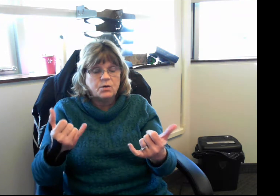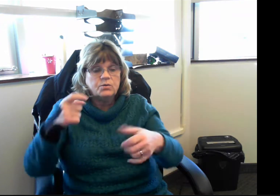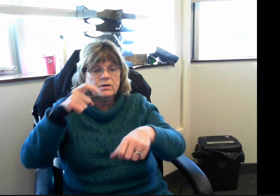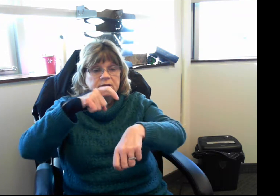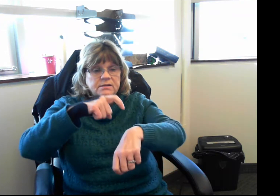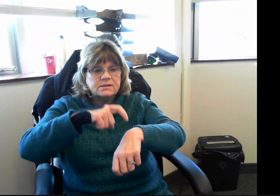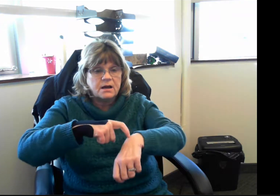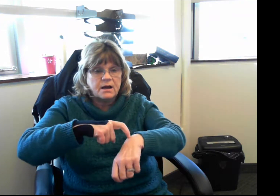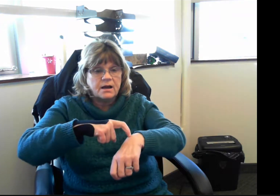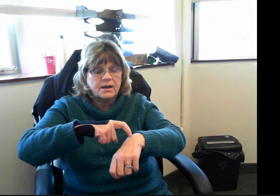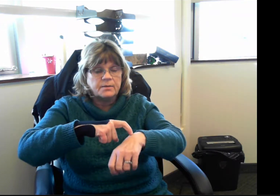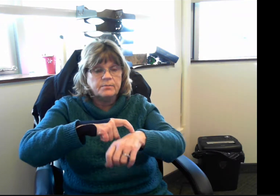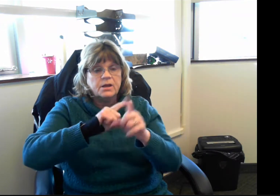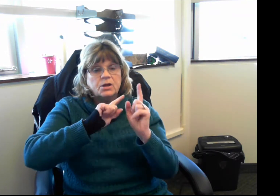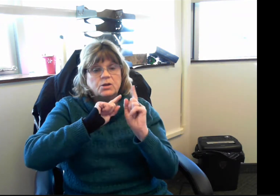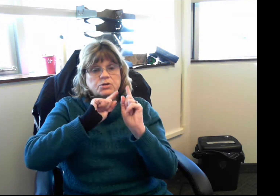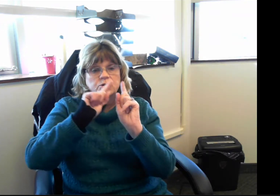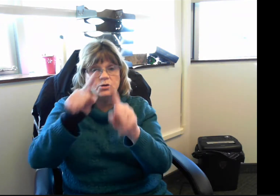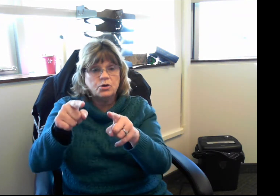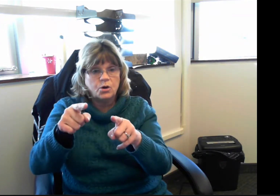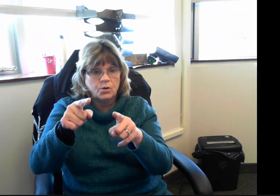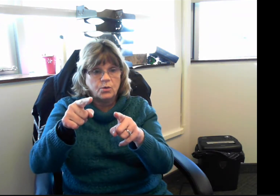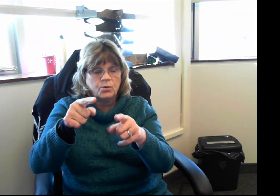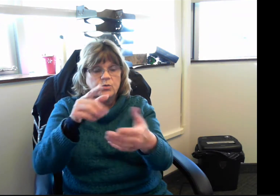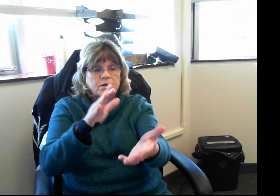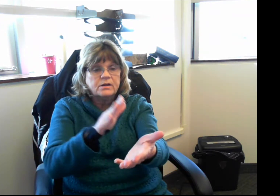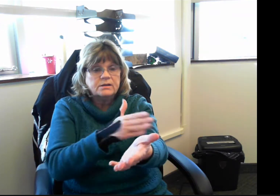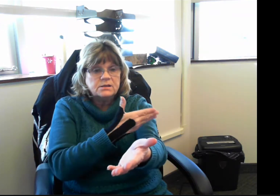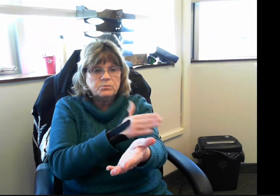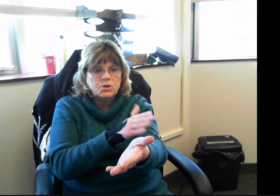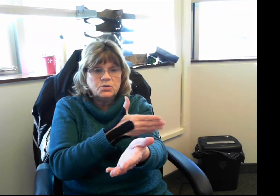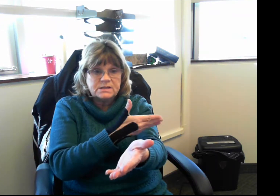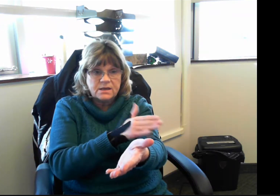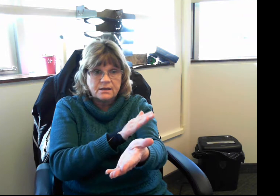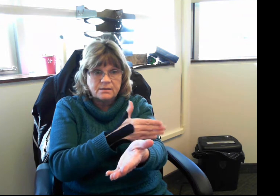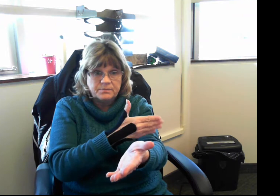now time to go to music.